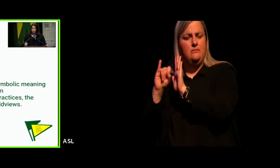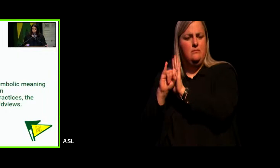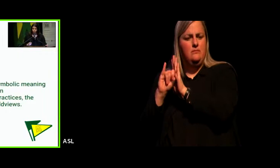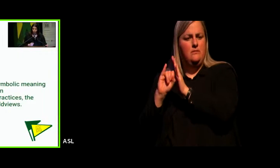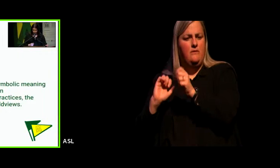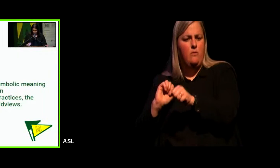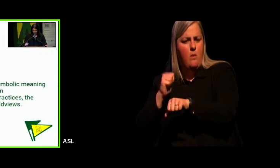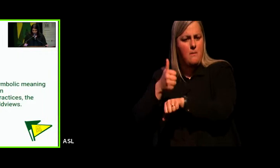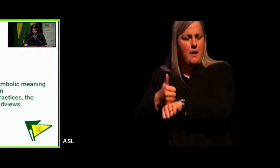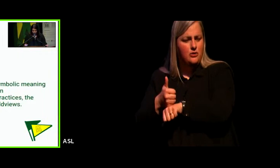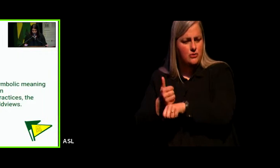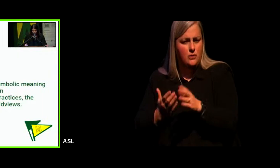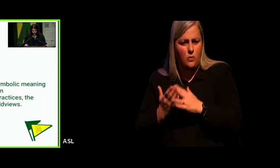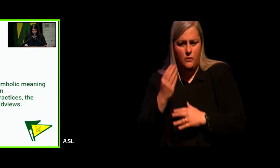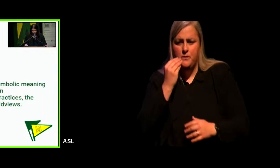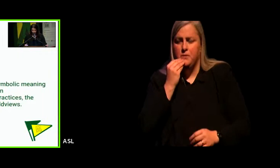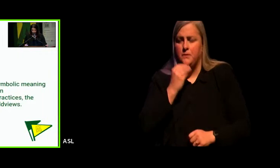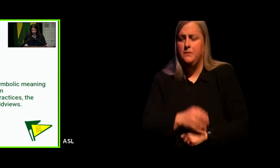formation through food.